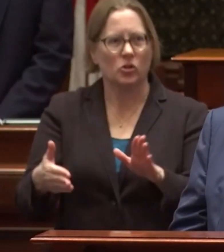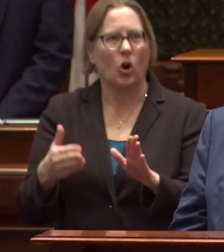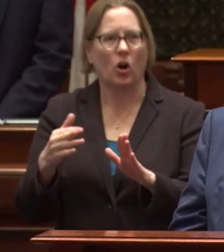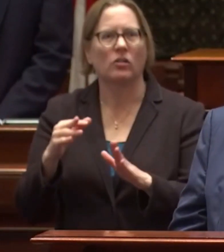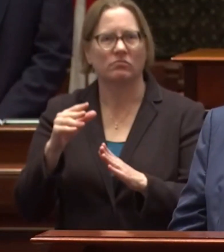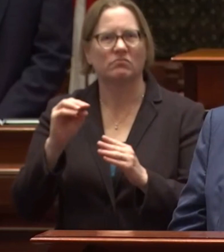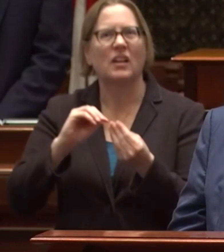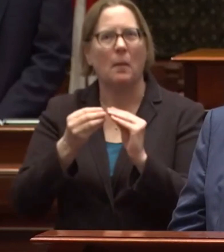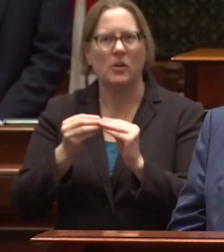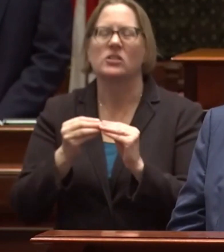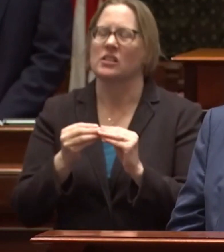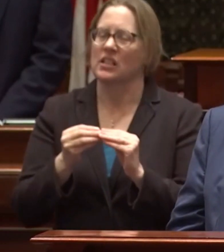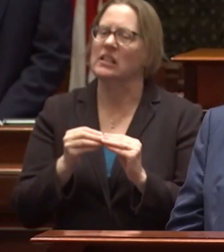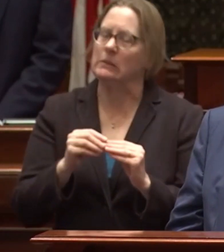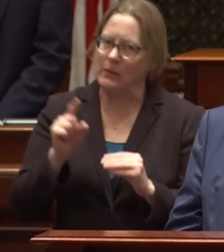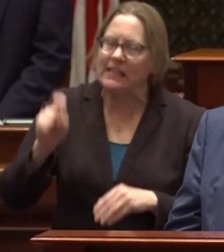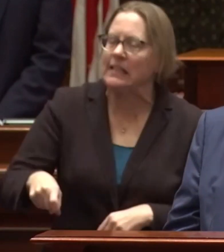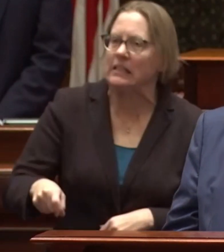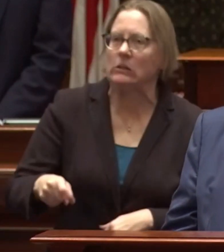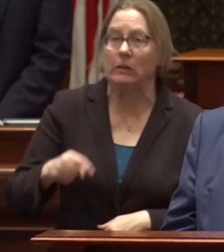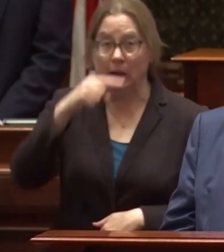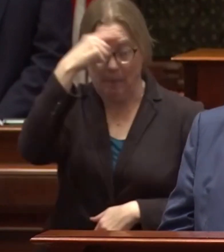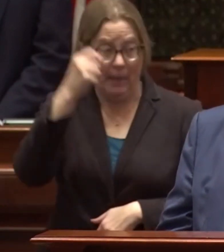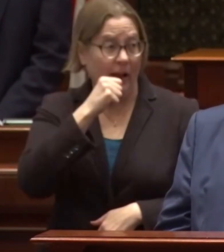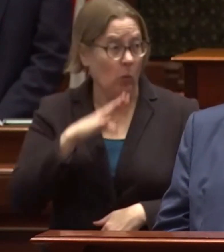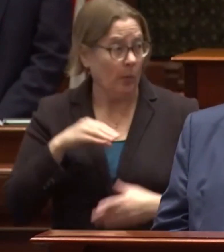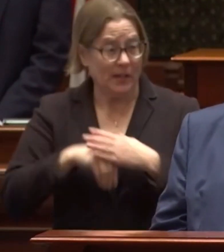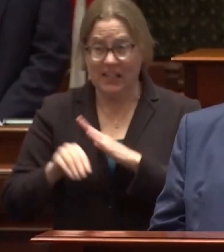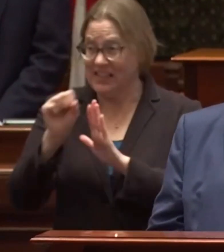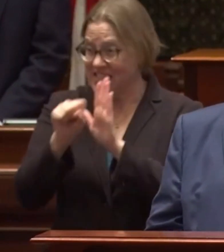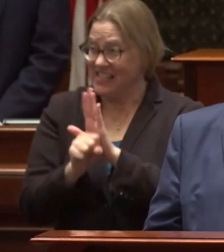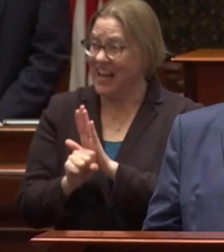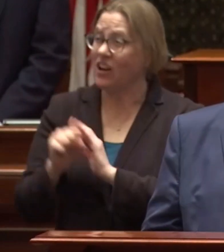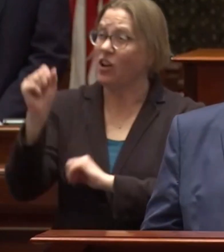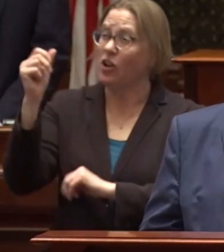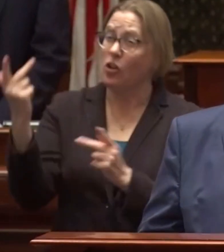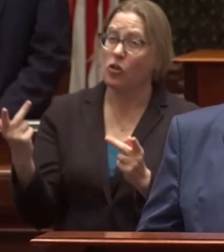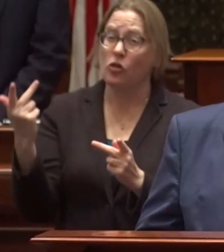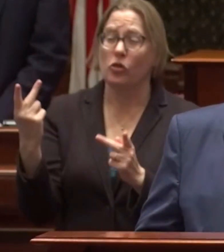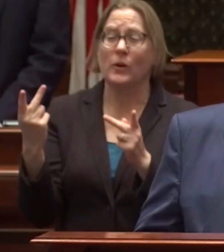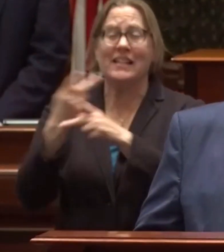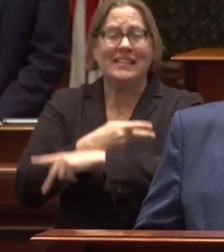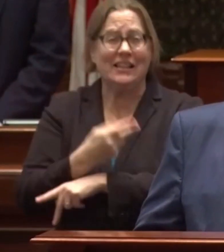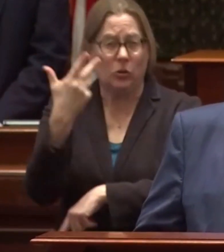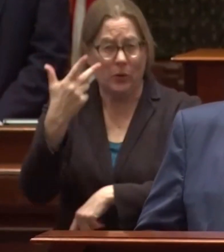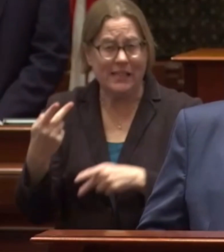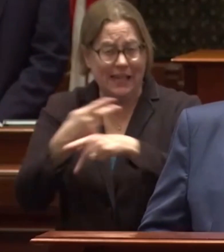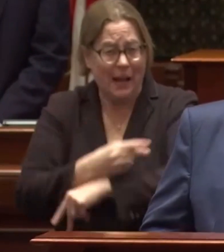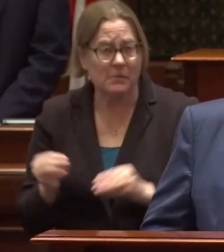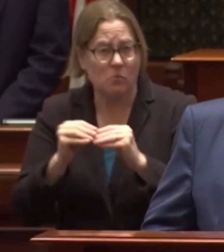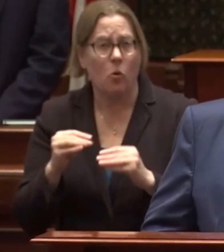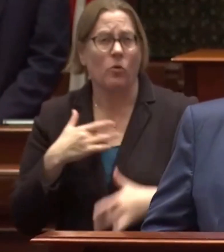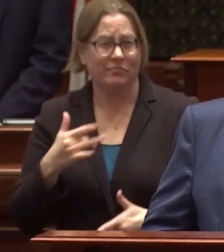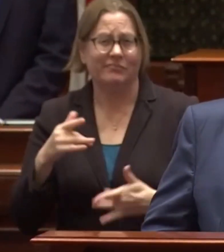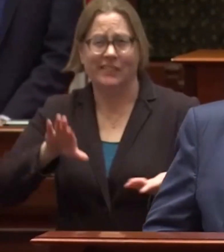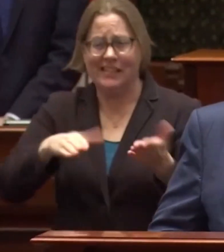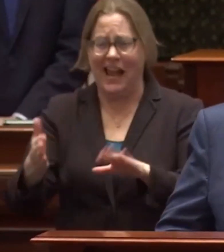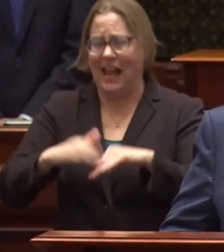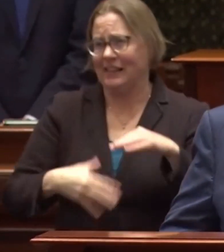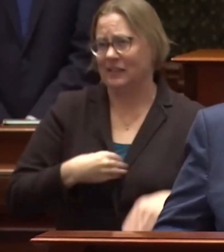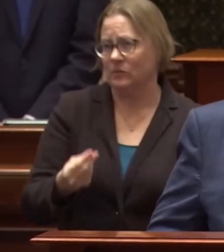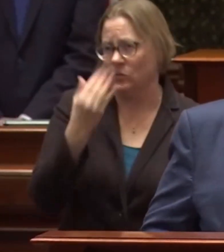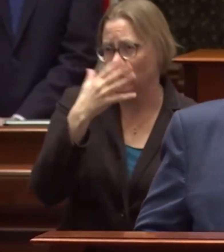in our state are 3 times more likely to die from pregnancy-related causes than white women.